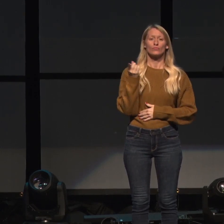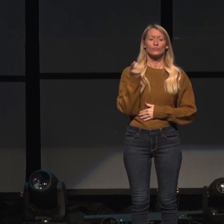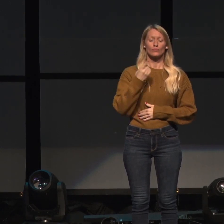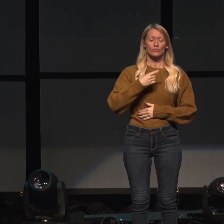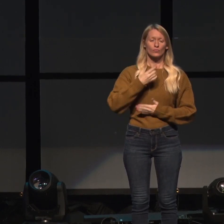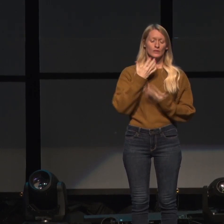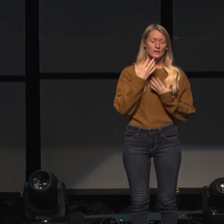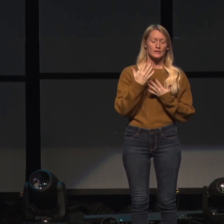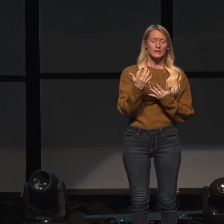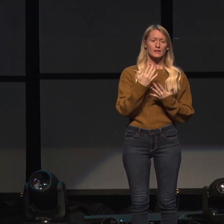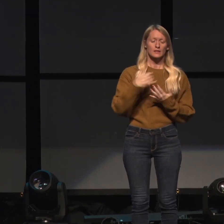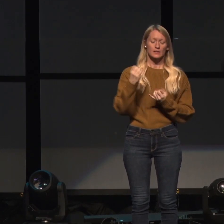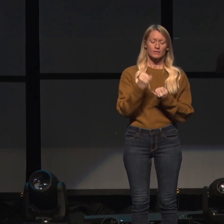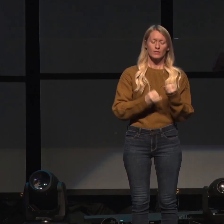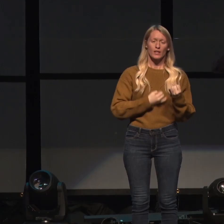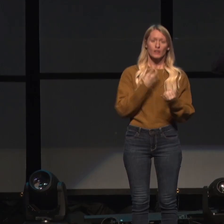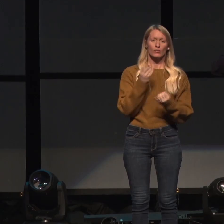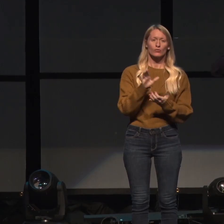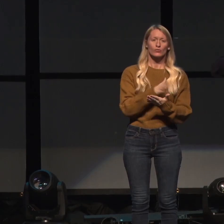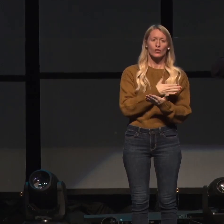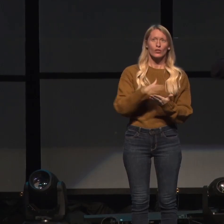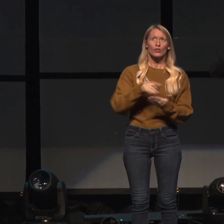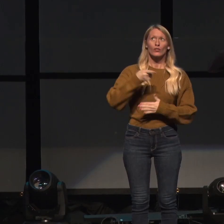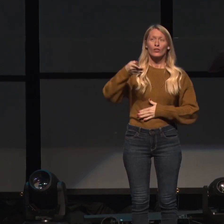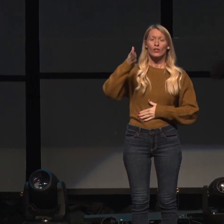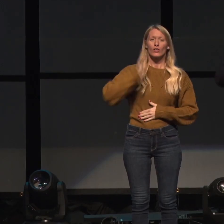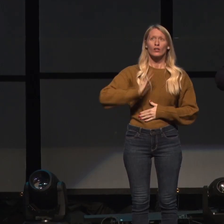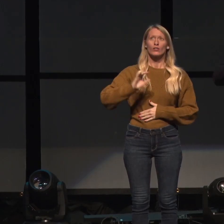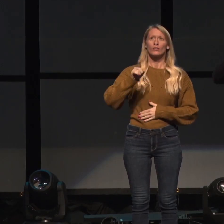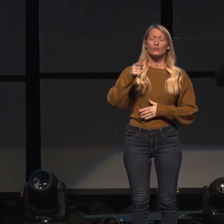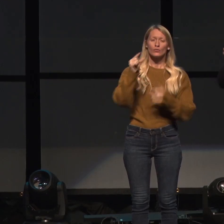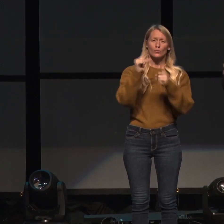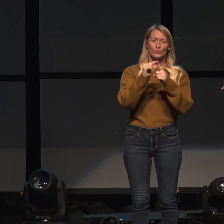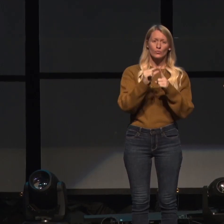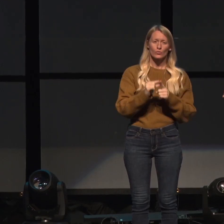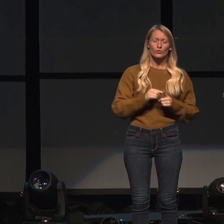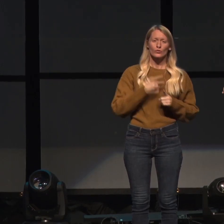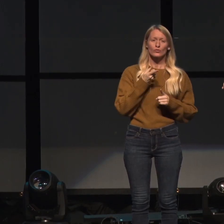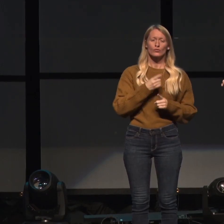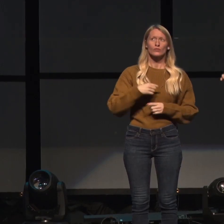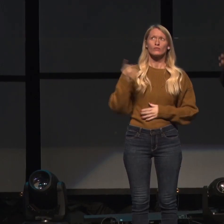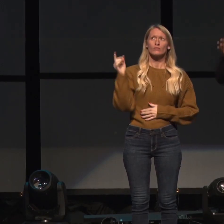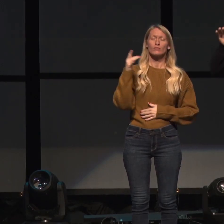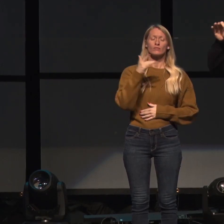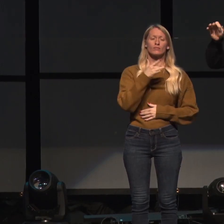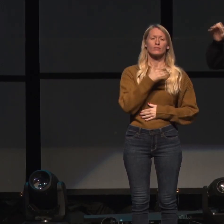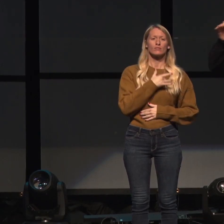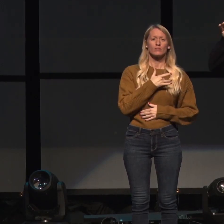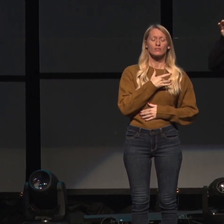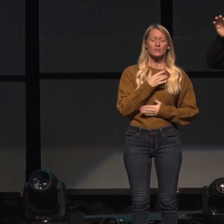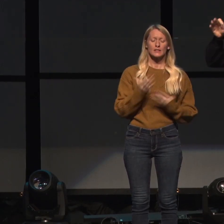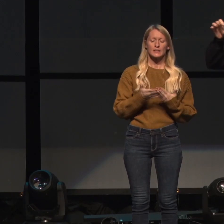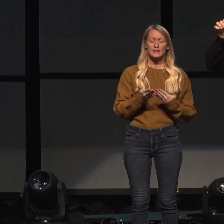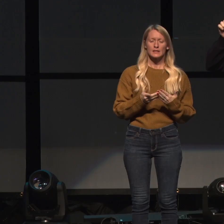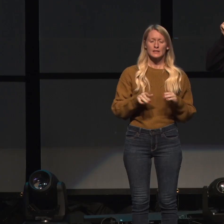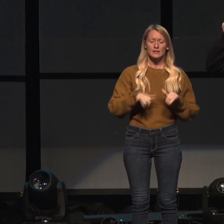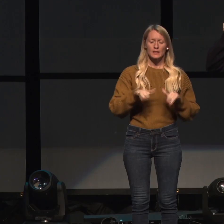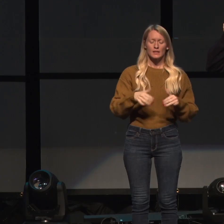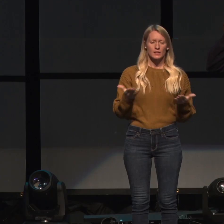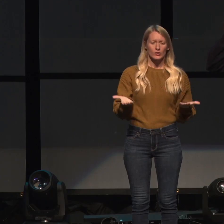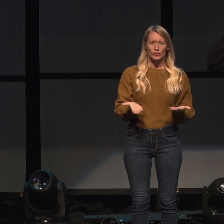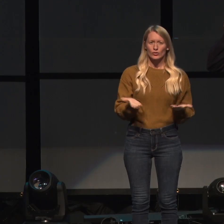song, God, may the words set in our heart that it would be really easy to just stay here, but you've called us into something